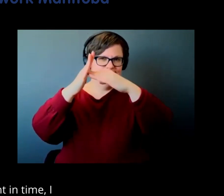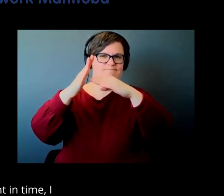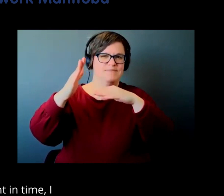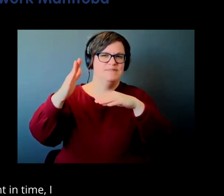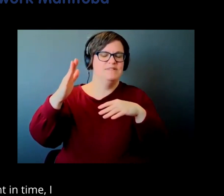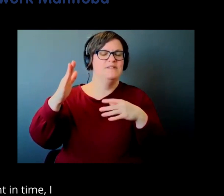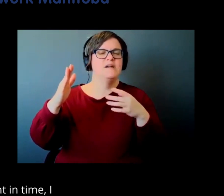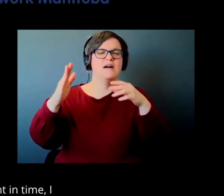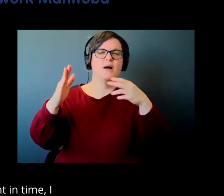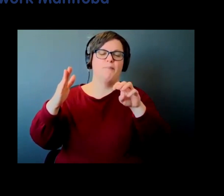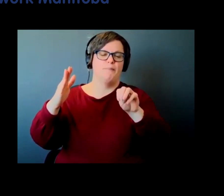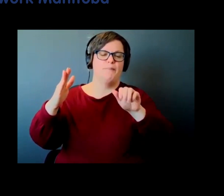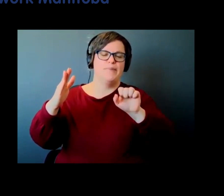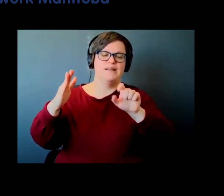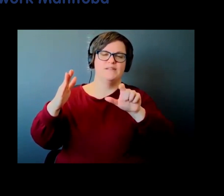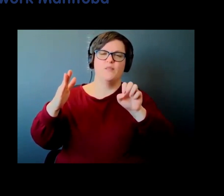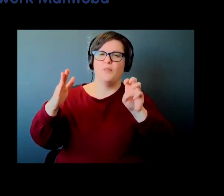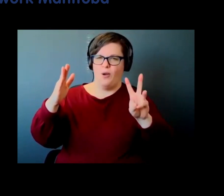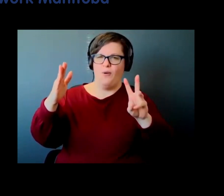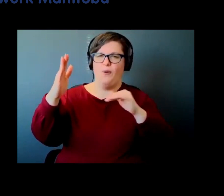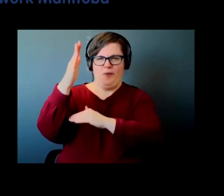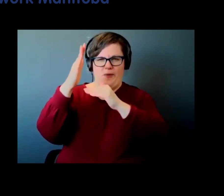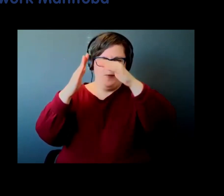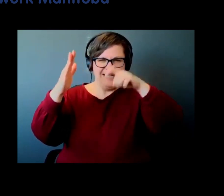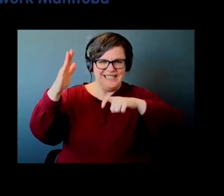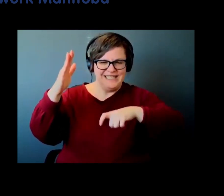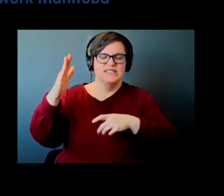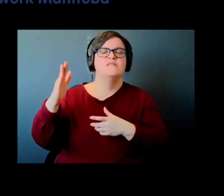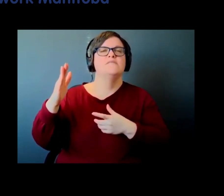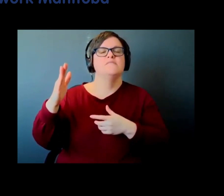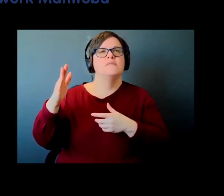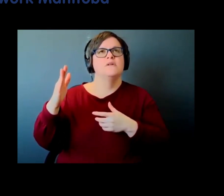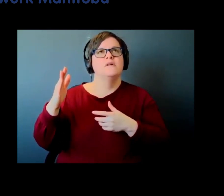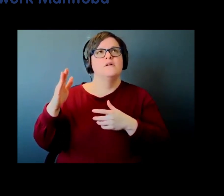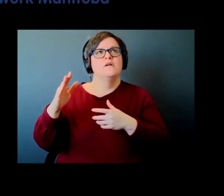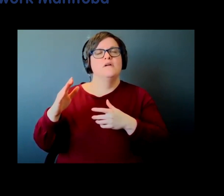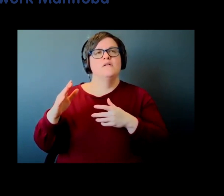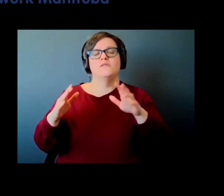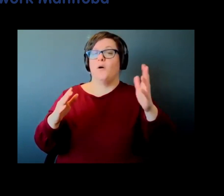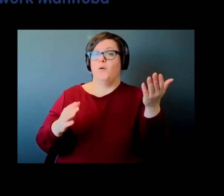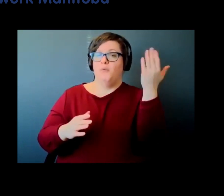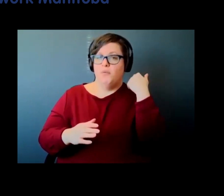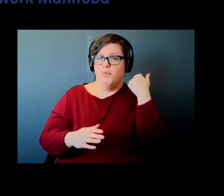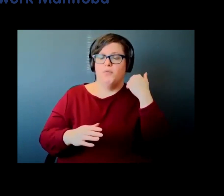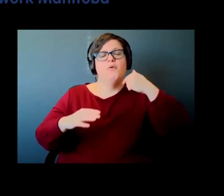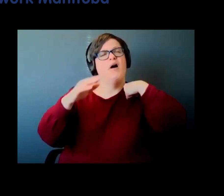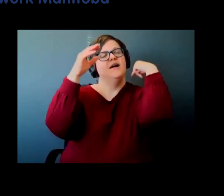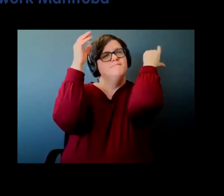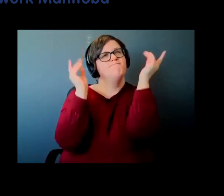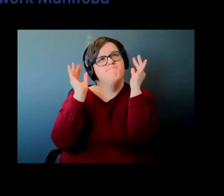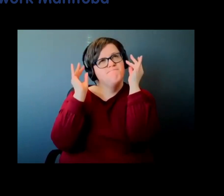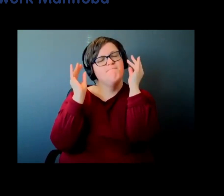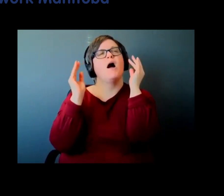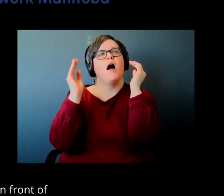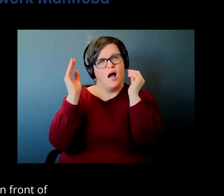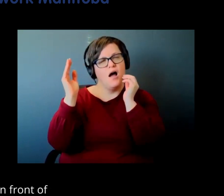basic, necessity about the basic needs and all that. But at that point, I thought, well, I was thinking, well, the Maslow's